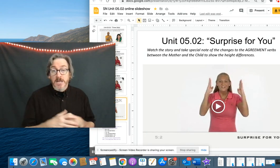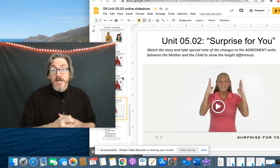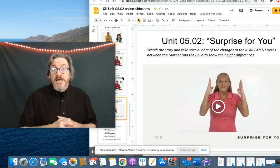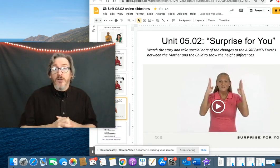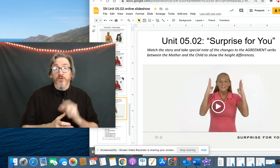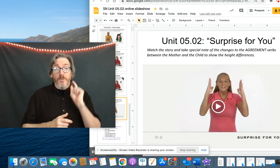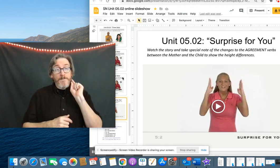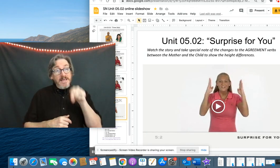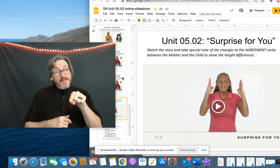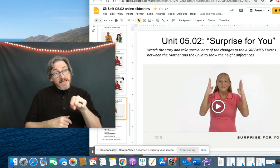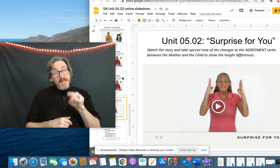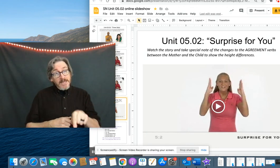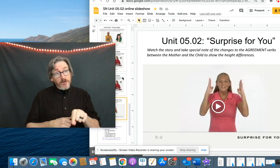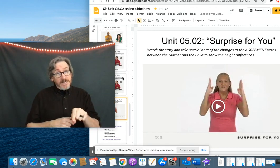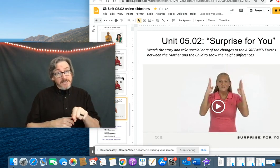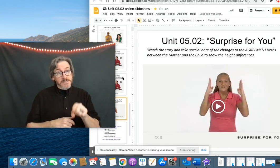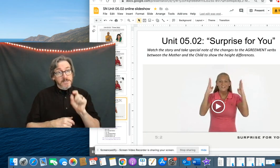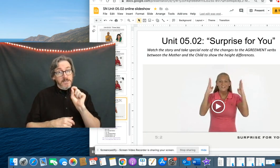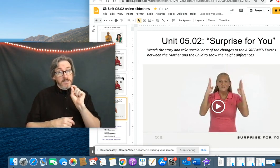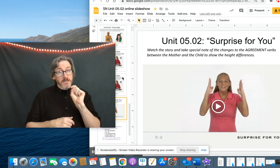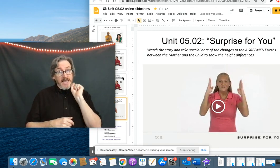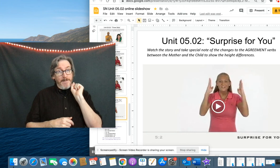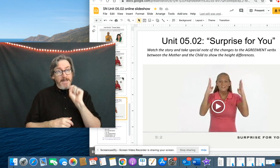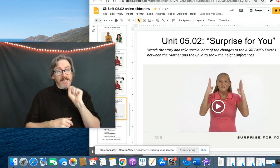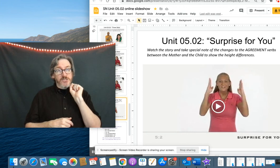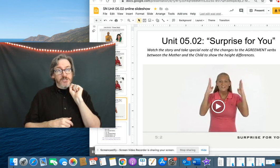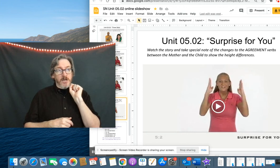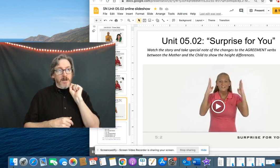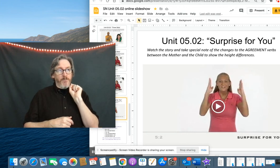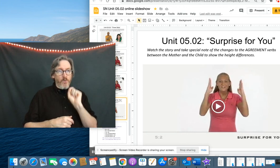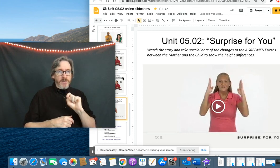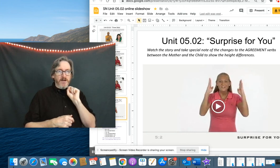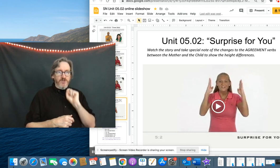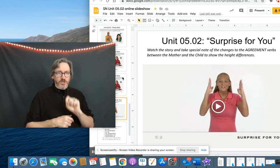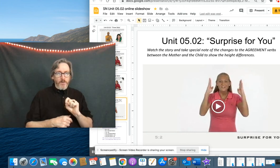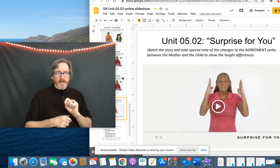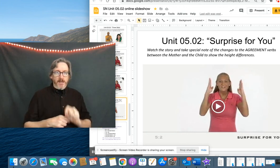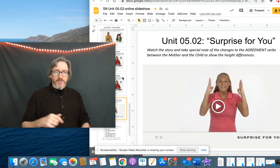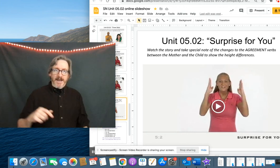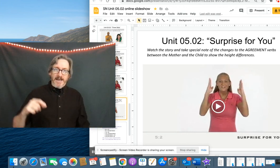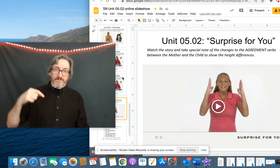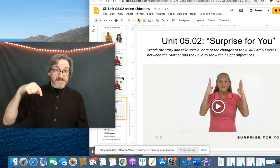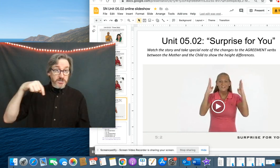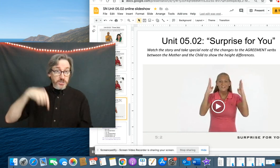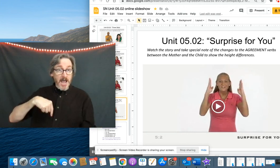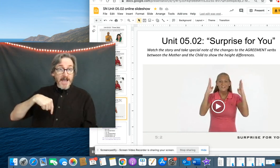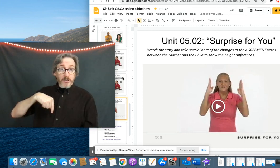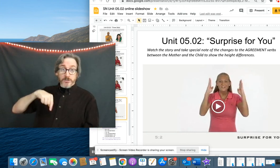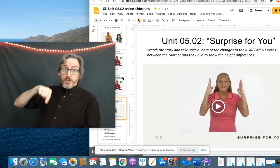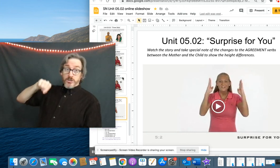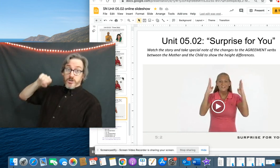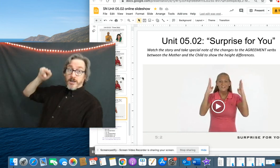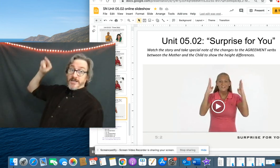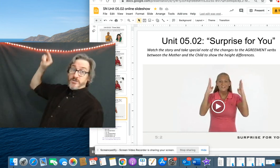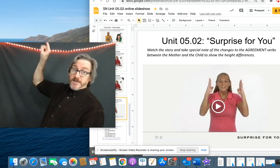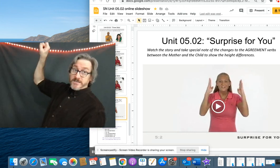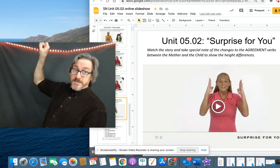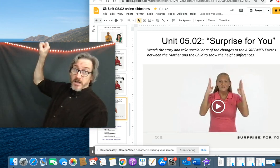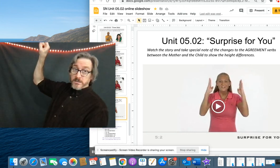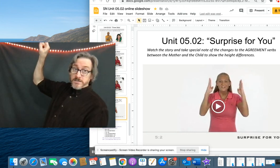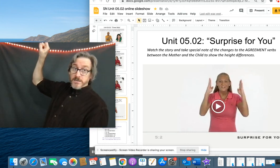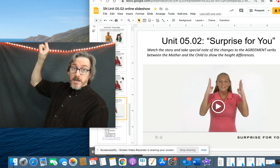flowers. The big thing in here is it makes a point of showing that if it's a child talking